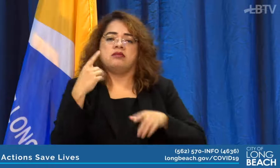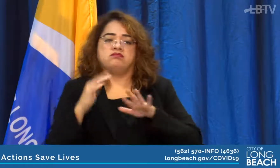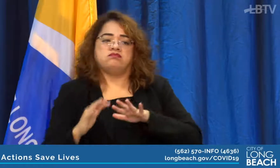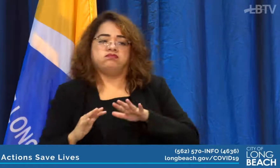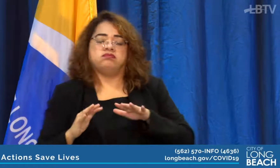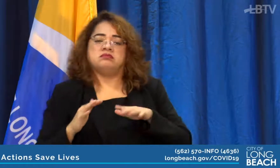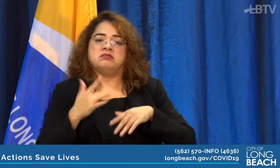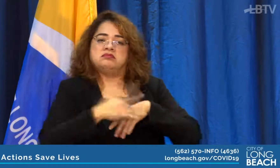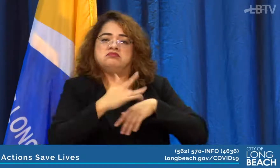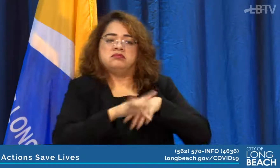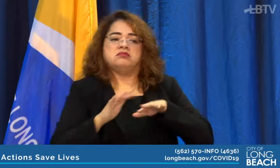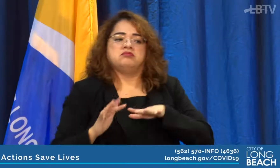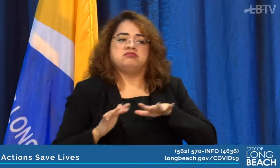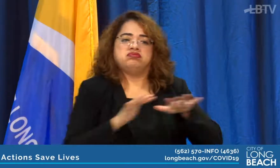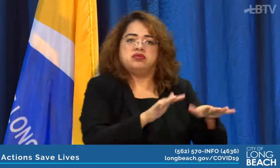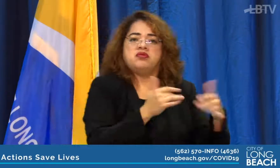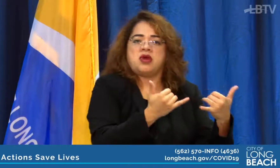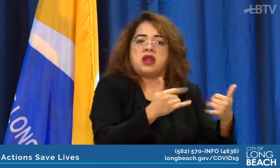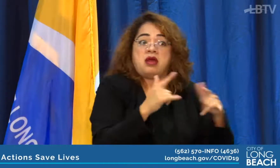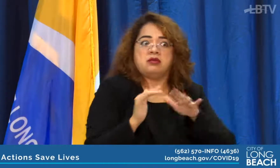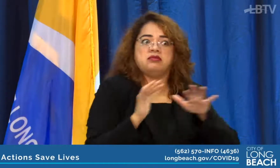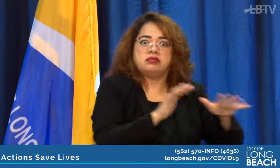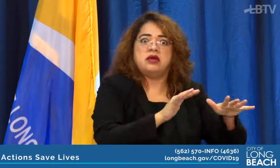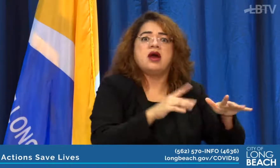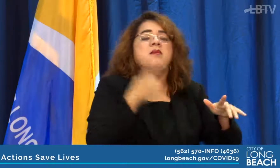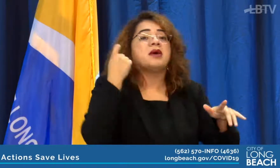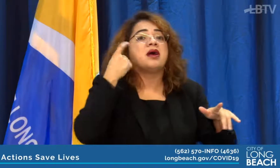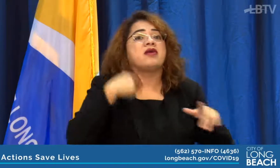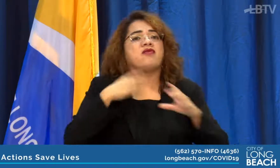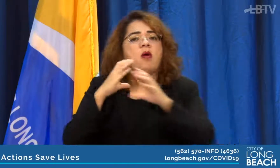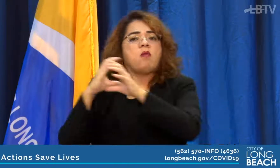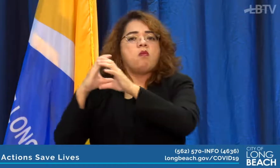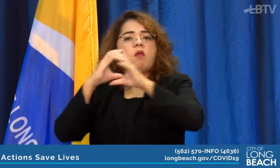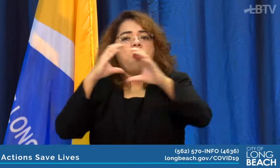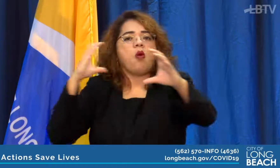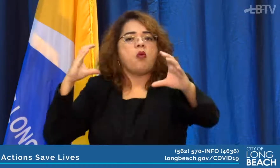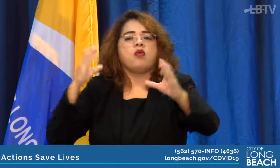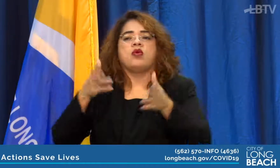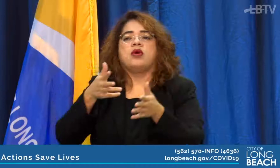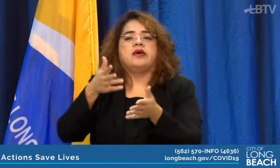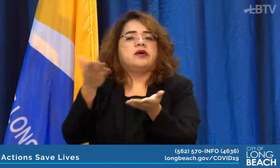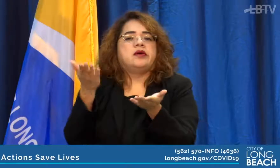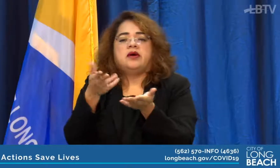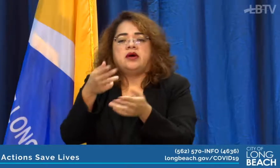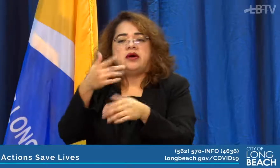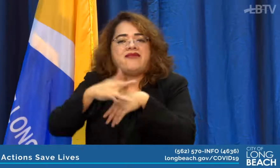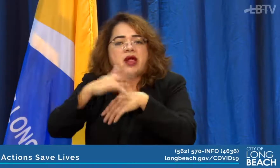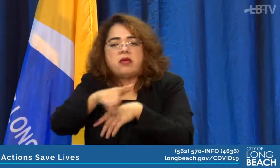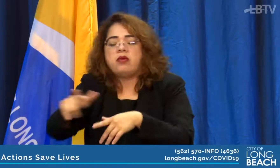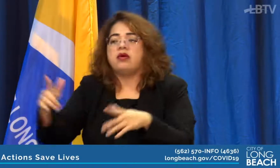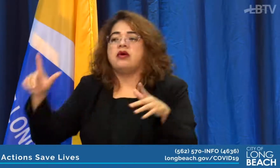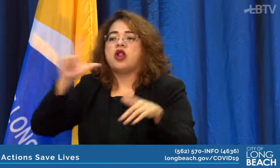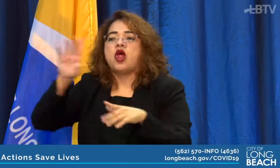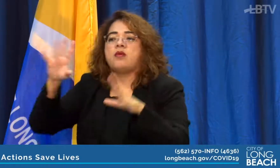where we may start having to consider mobile units, the convention center, and other options? Go ahead,